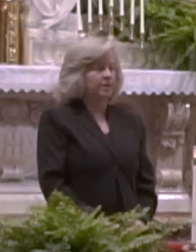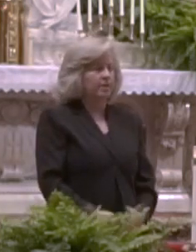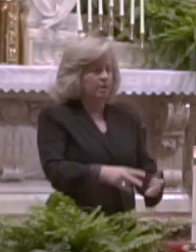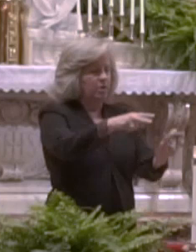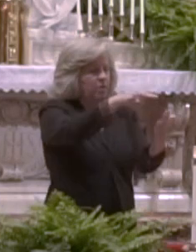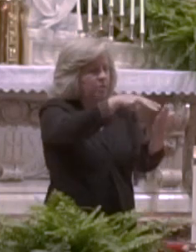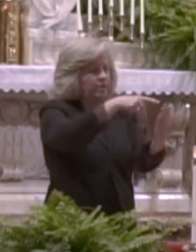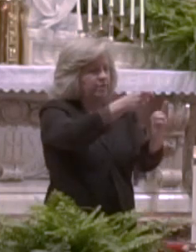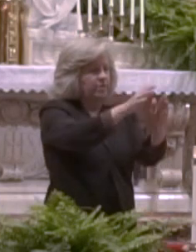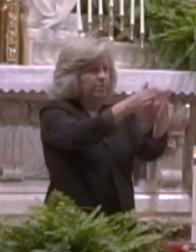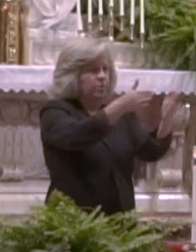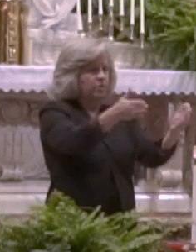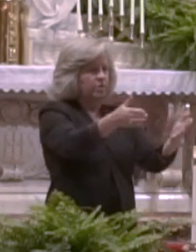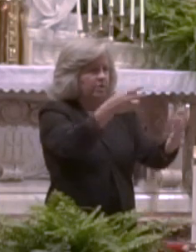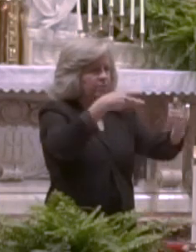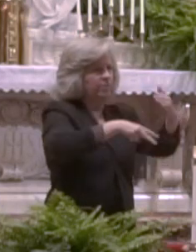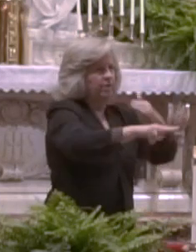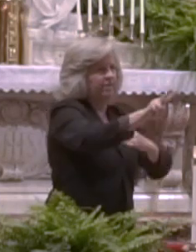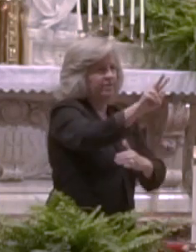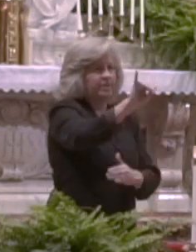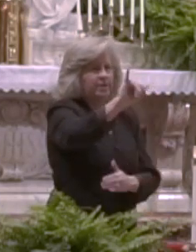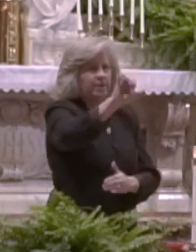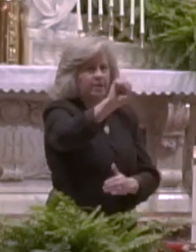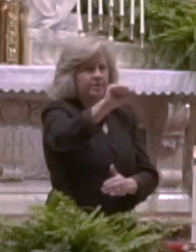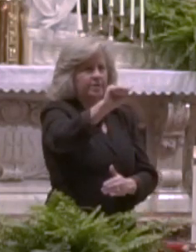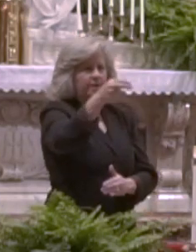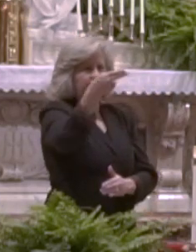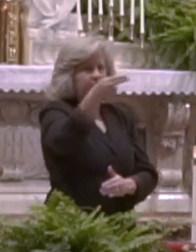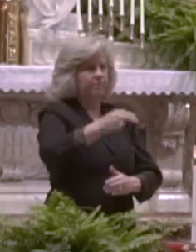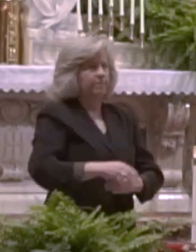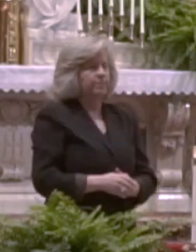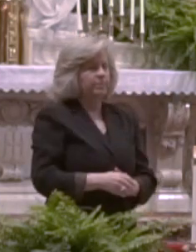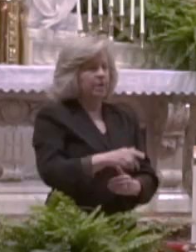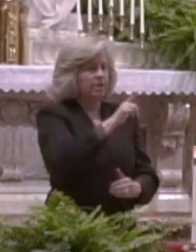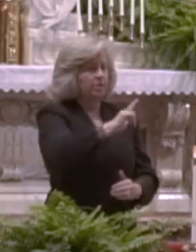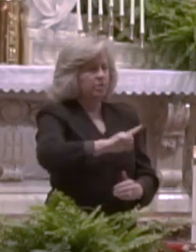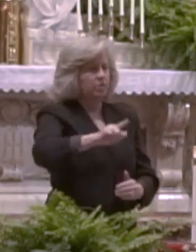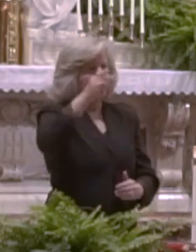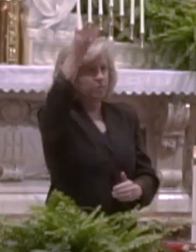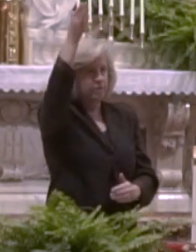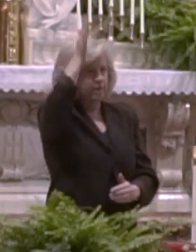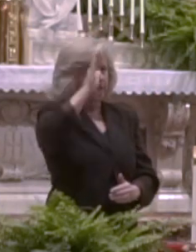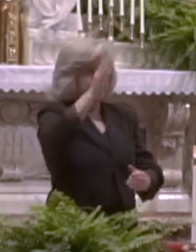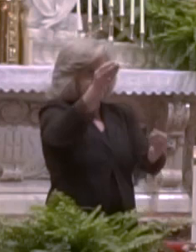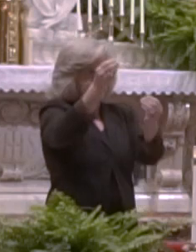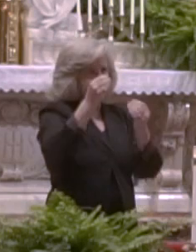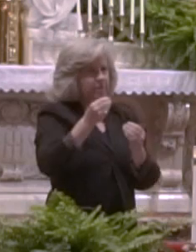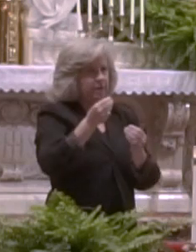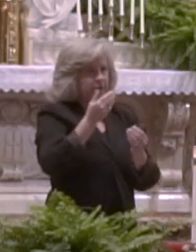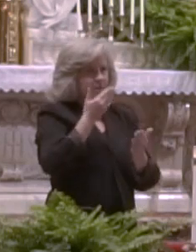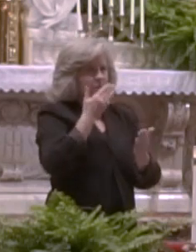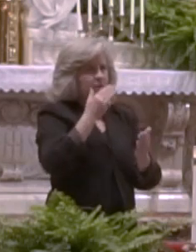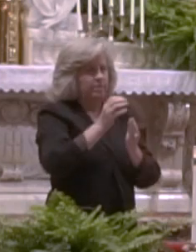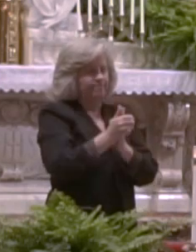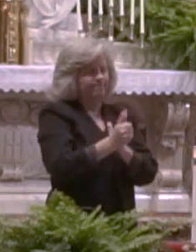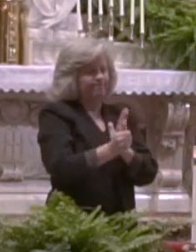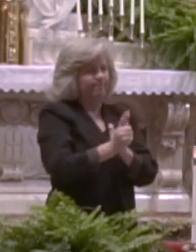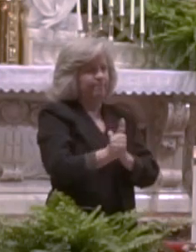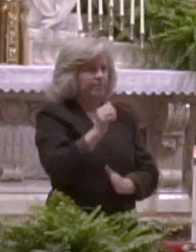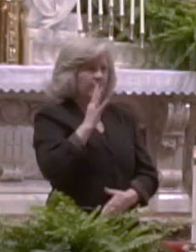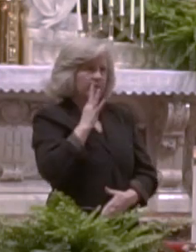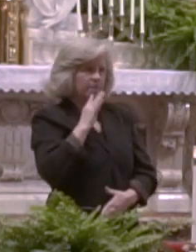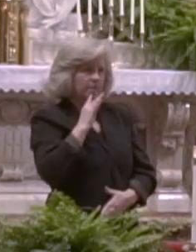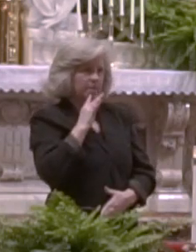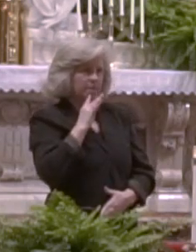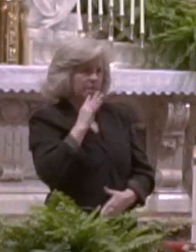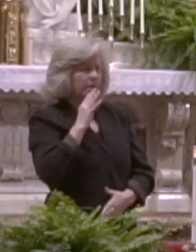A reading from the book of the prophet Isaiah. The Lord God has given me a well-trained tongue, that I